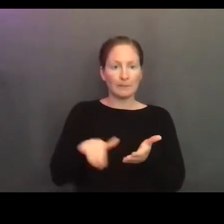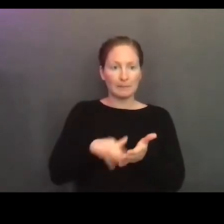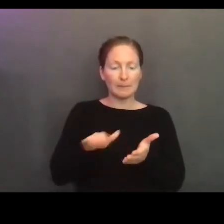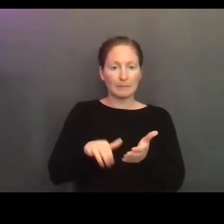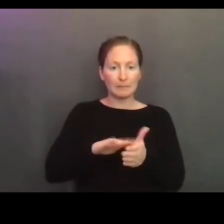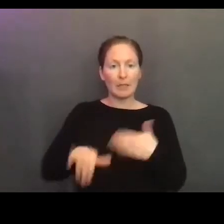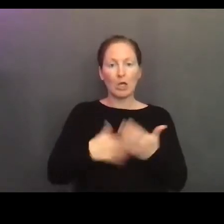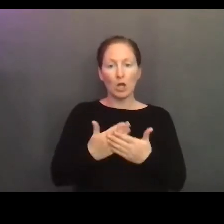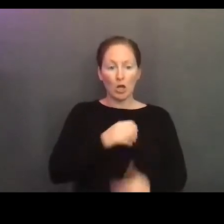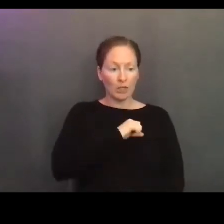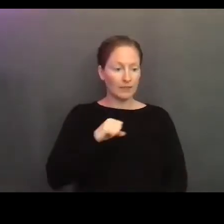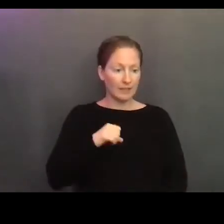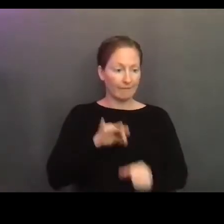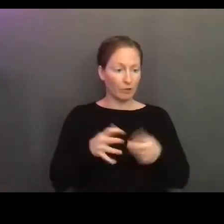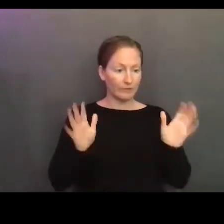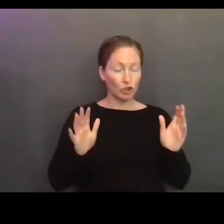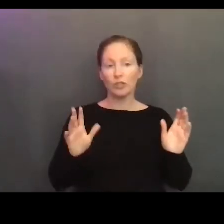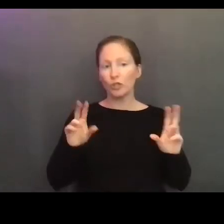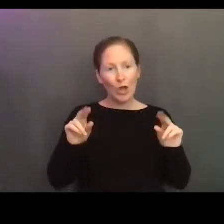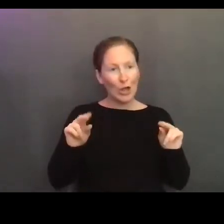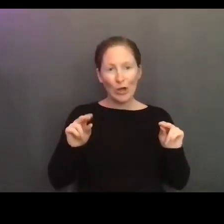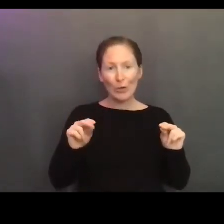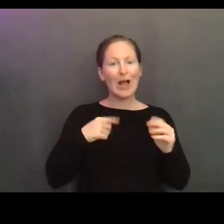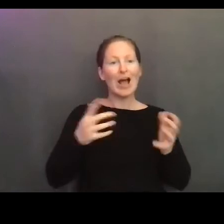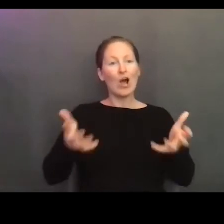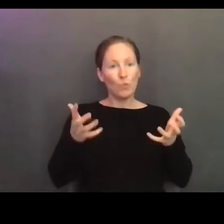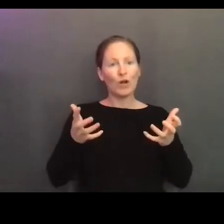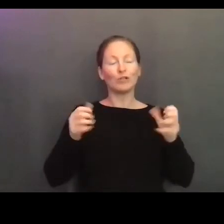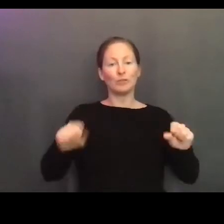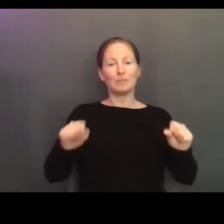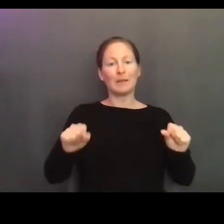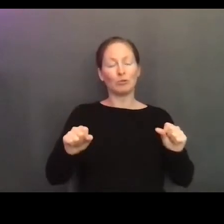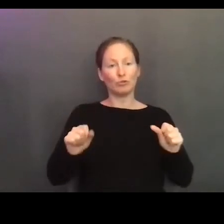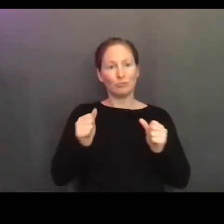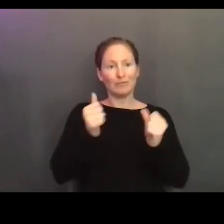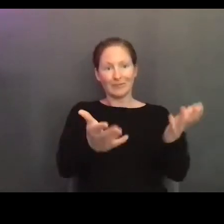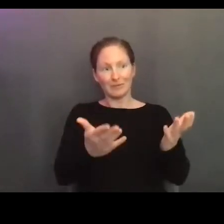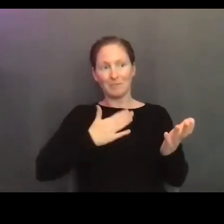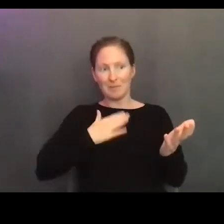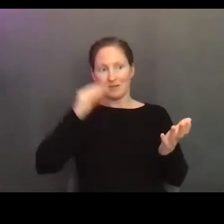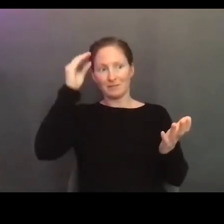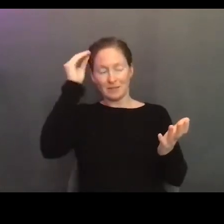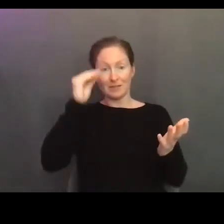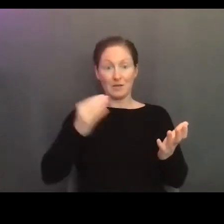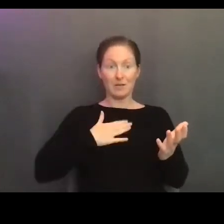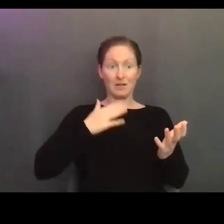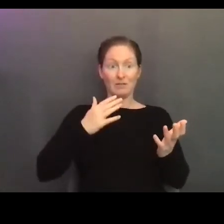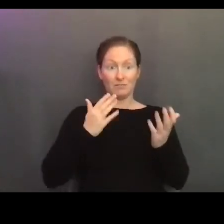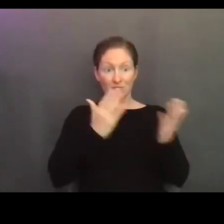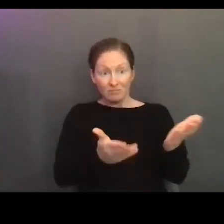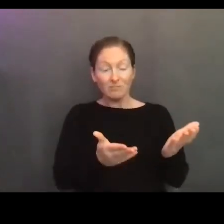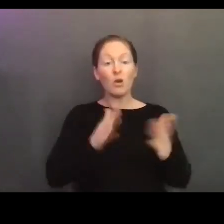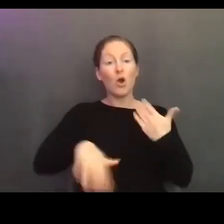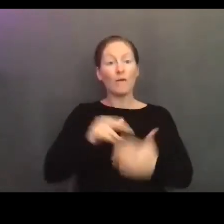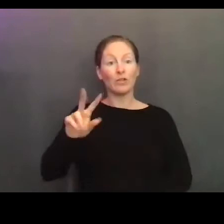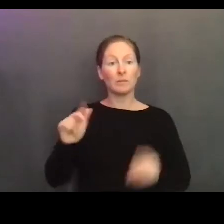senators voted. I'm looking to be able to push an agenda. And for me, that agenda is to allow all Virginians to reach their full potential.